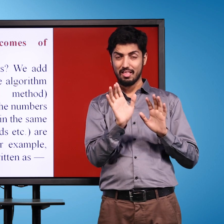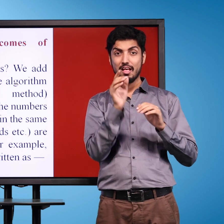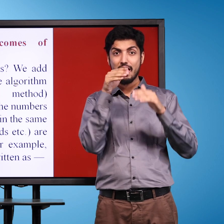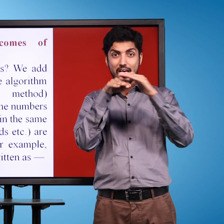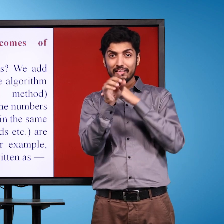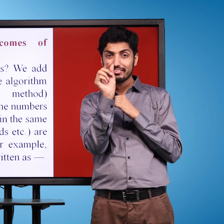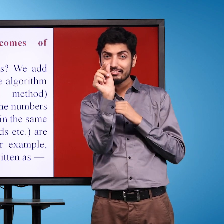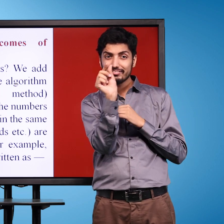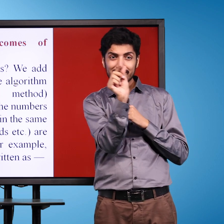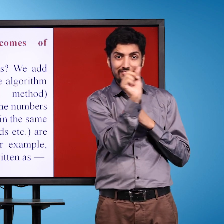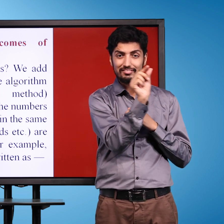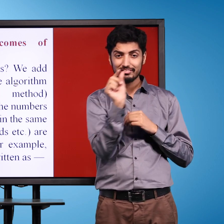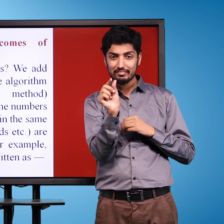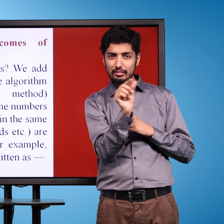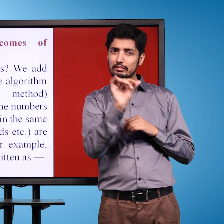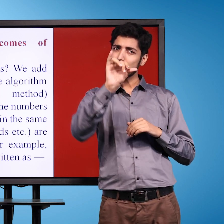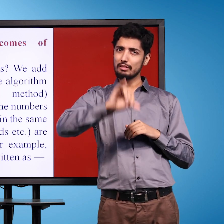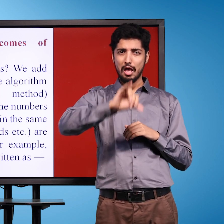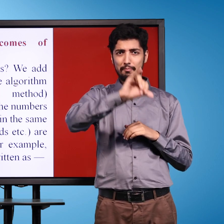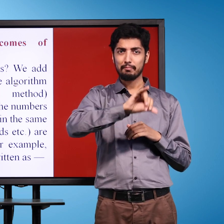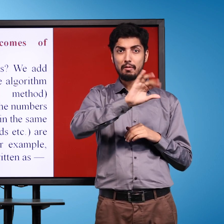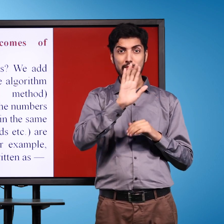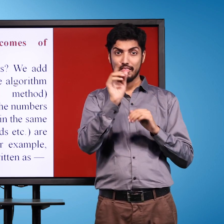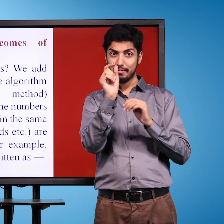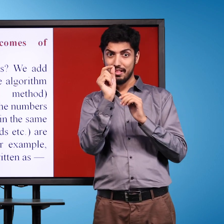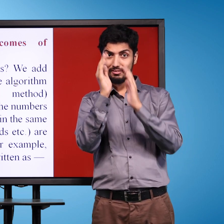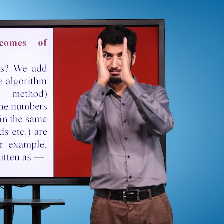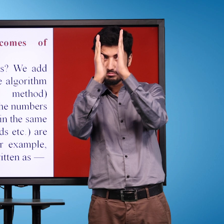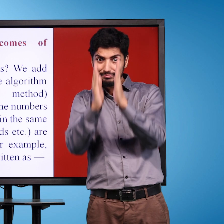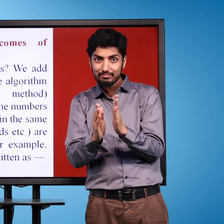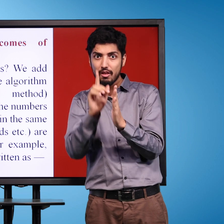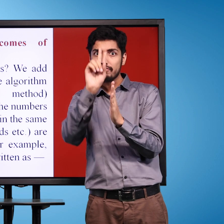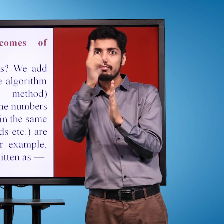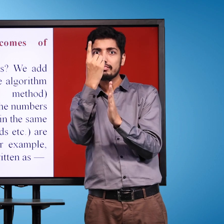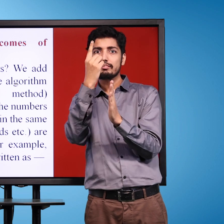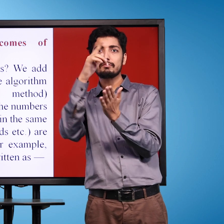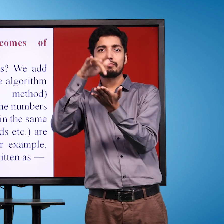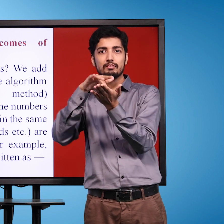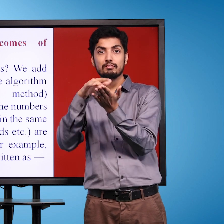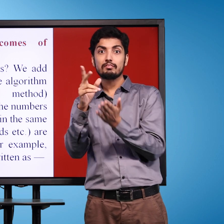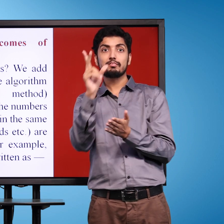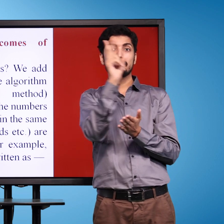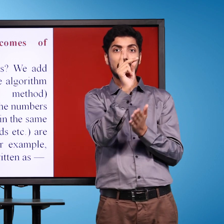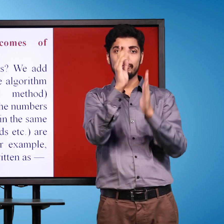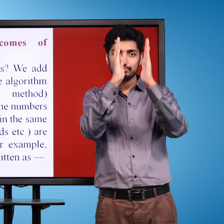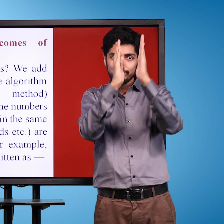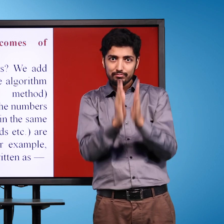hundreds, etc., are in the same column. For example, 3946